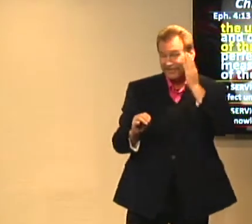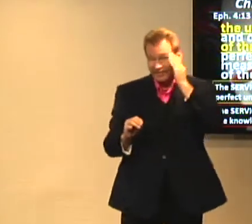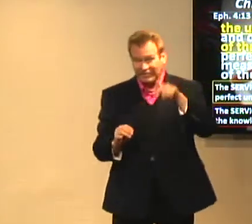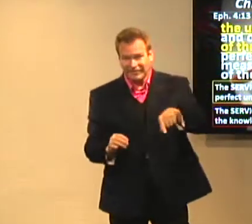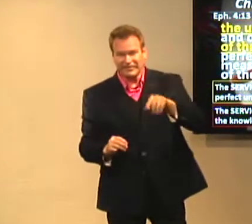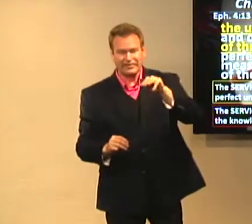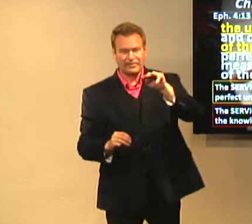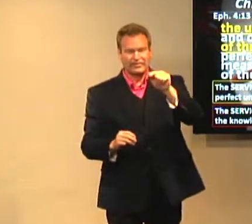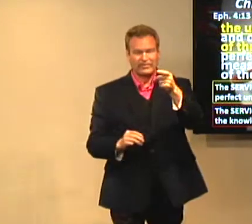us.